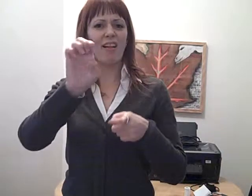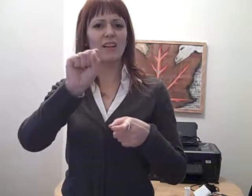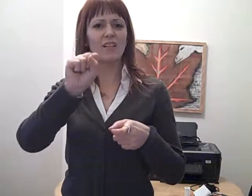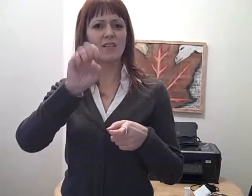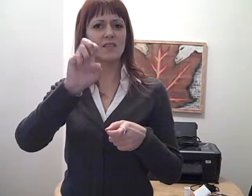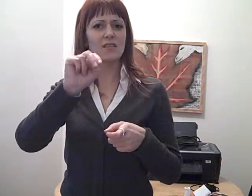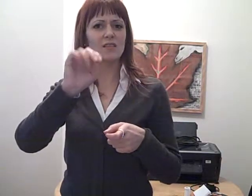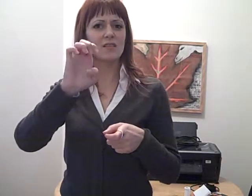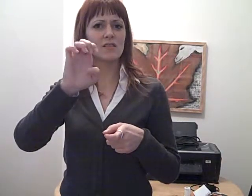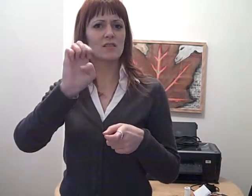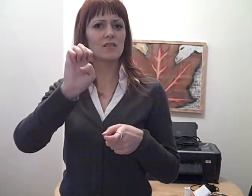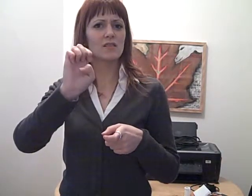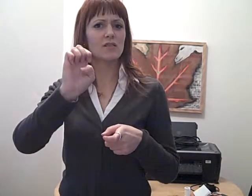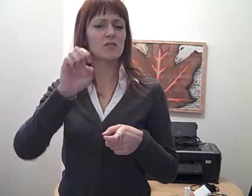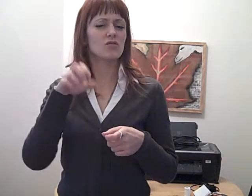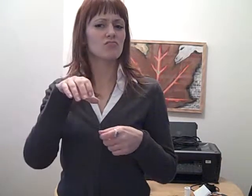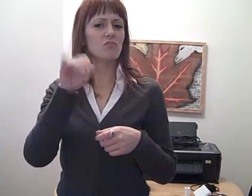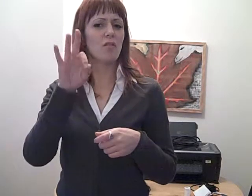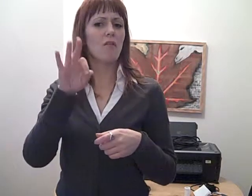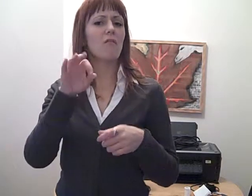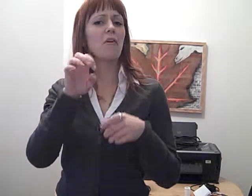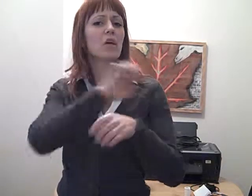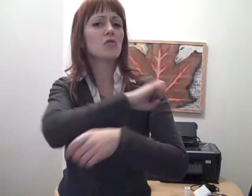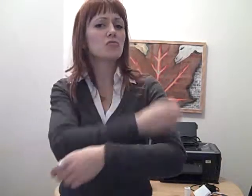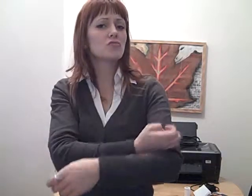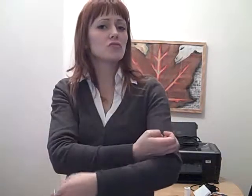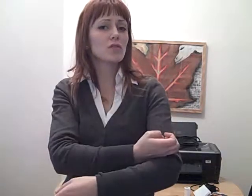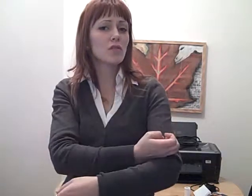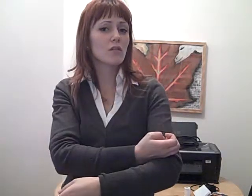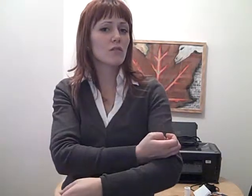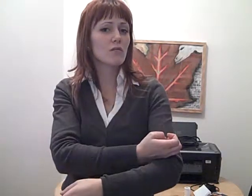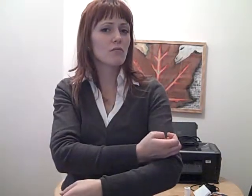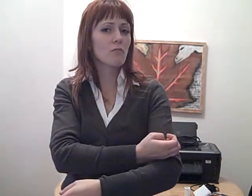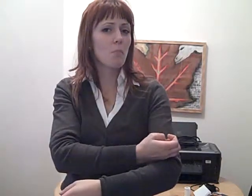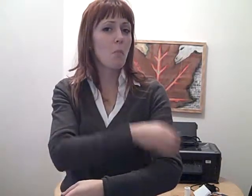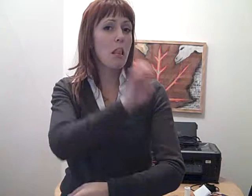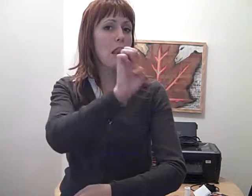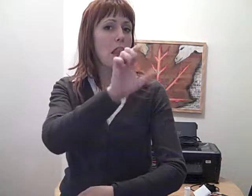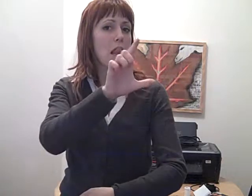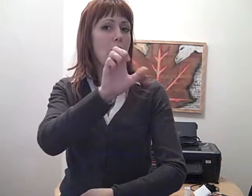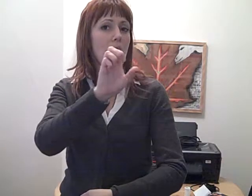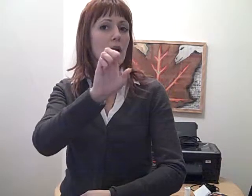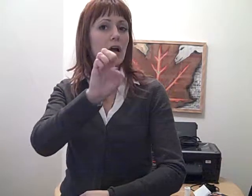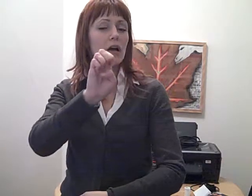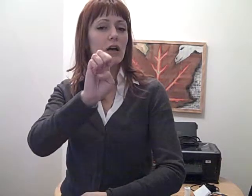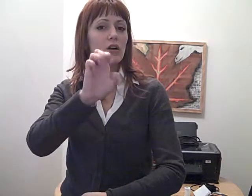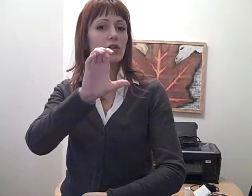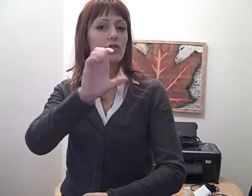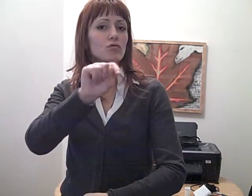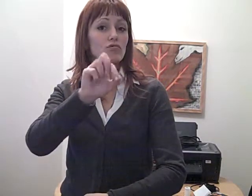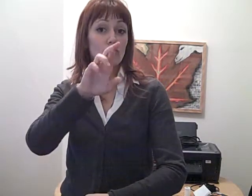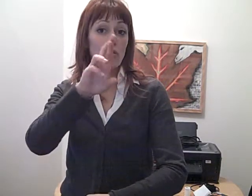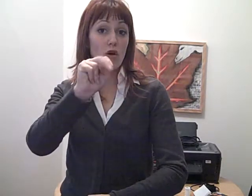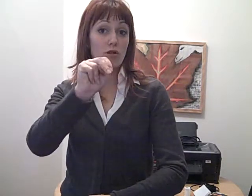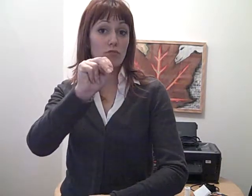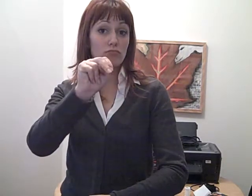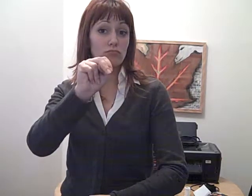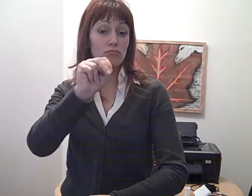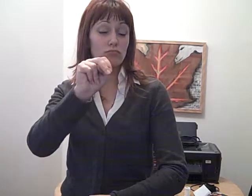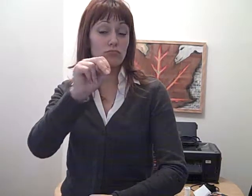electron? So I started to go around the world finding the best and brightest scientists I could at universities, whose